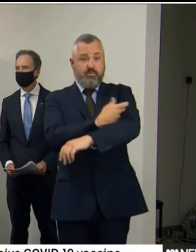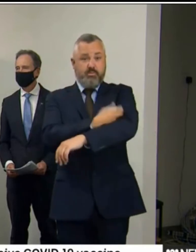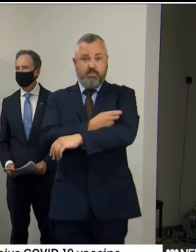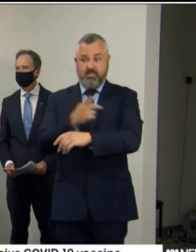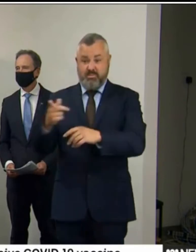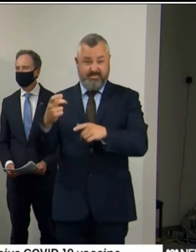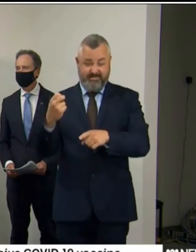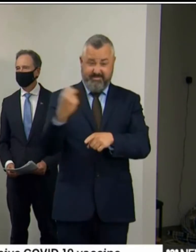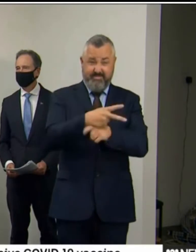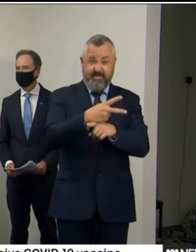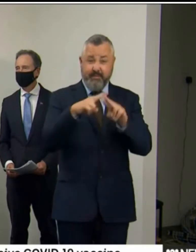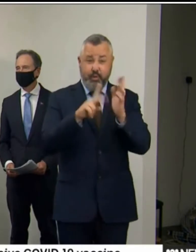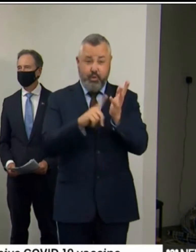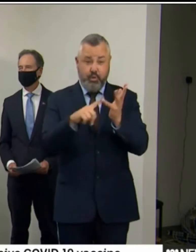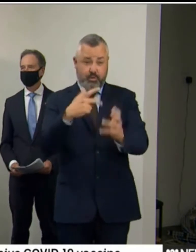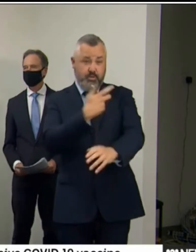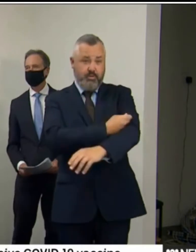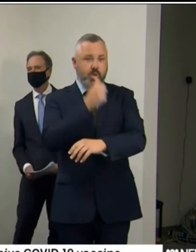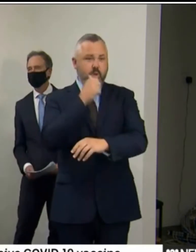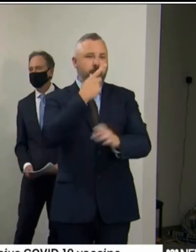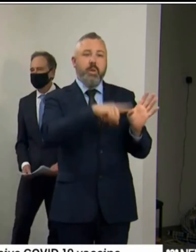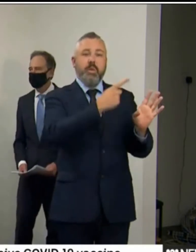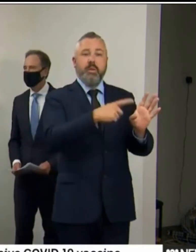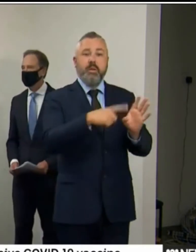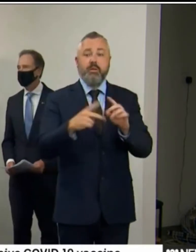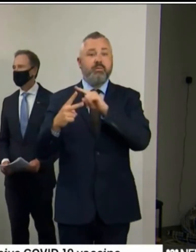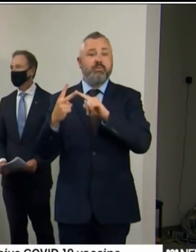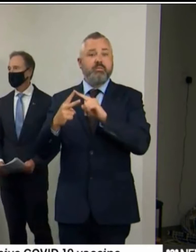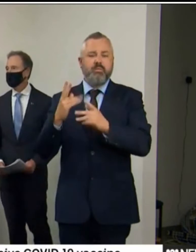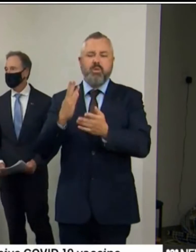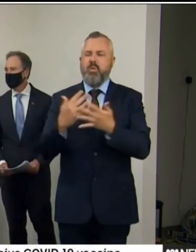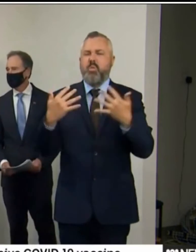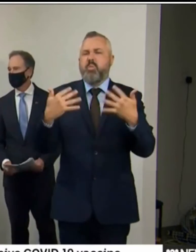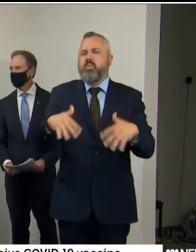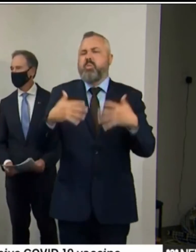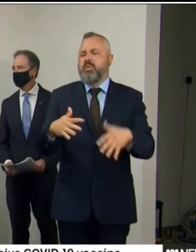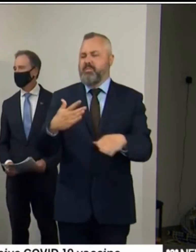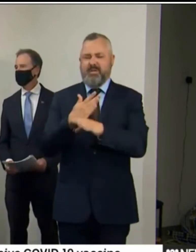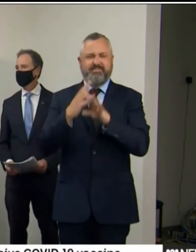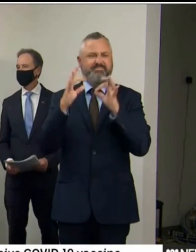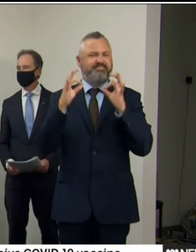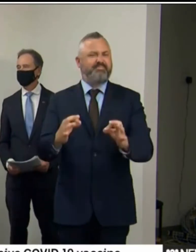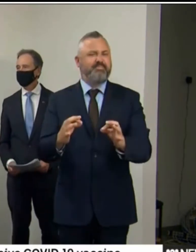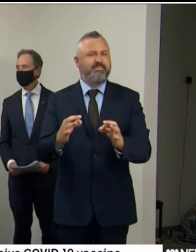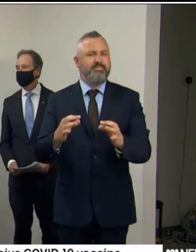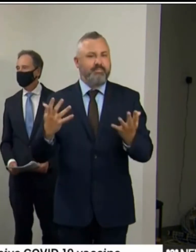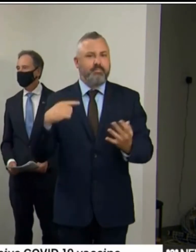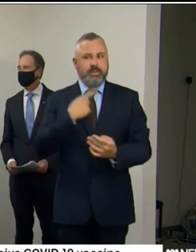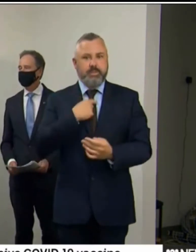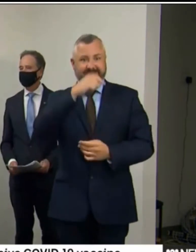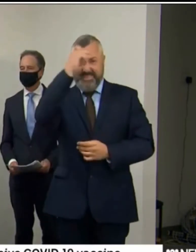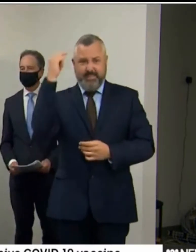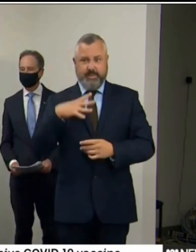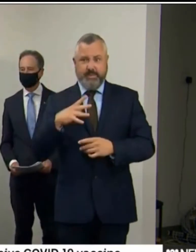flu vaccines. They are both incredibly effective at the task at hand at the moment, which is